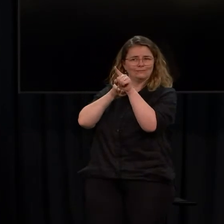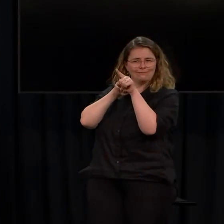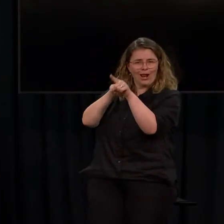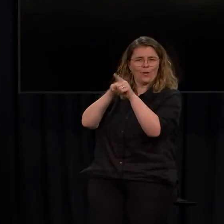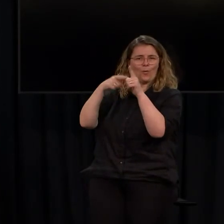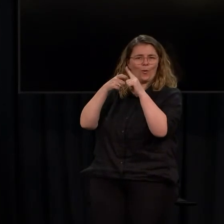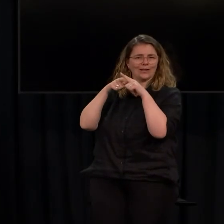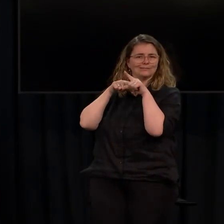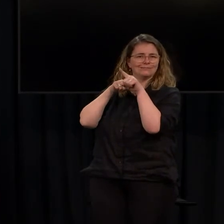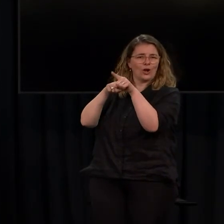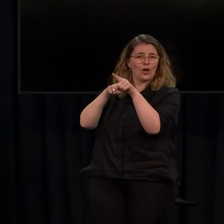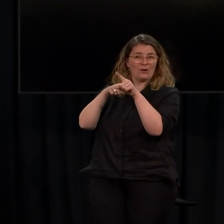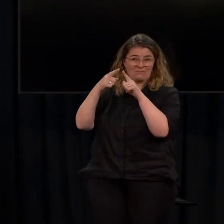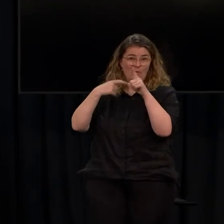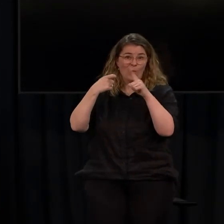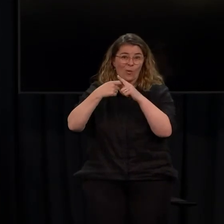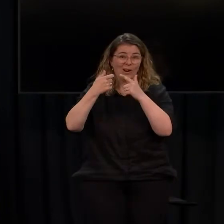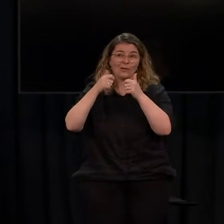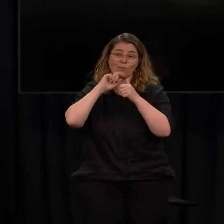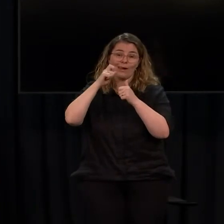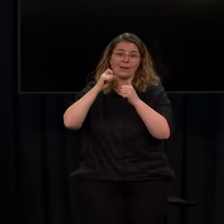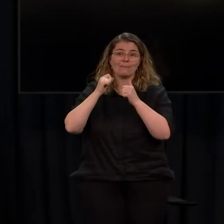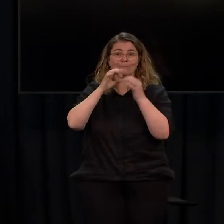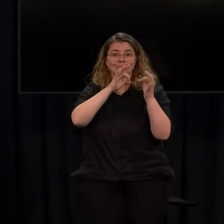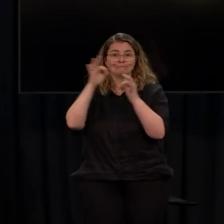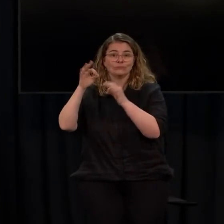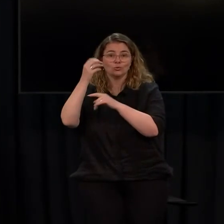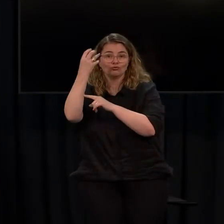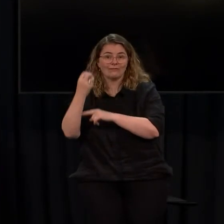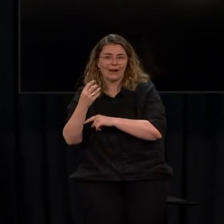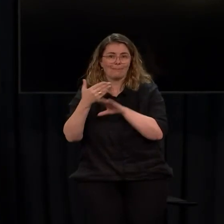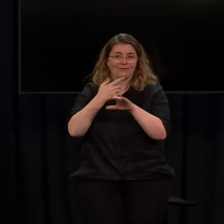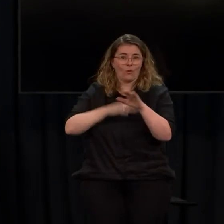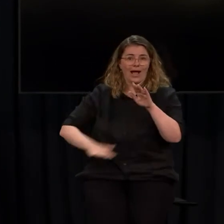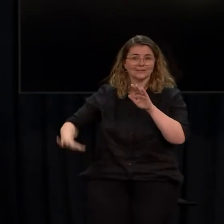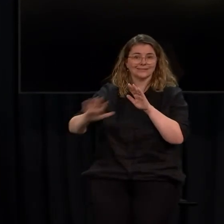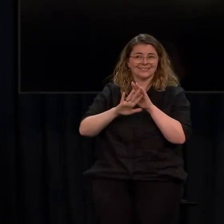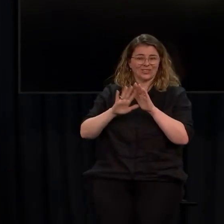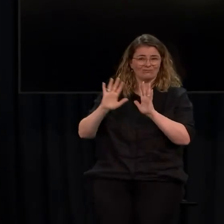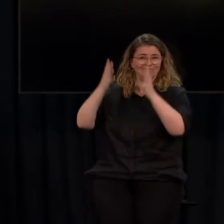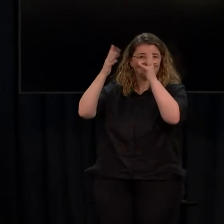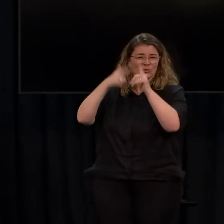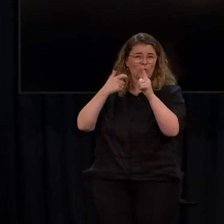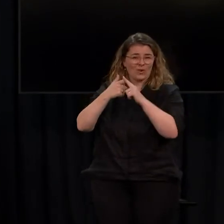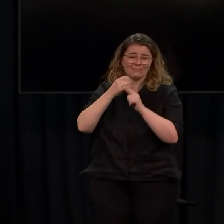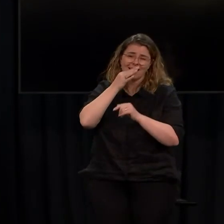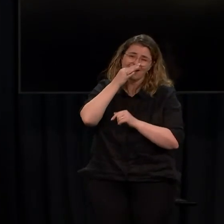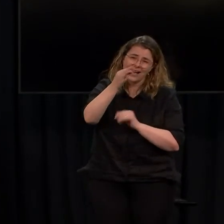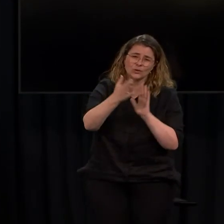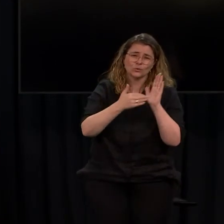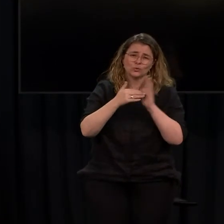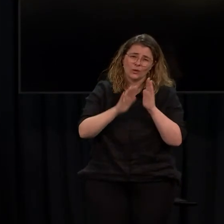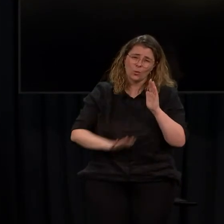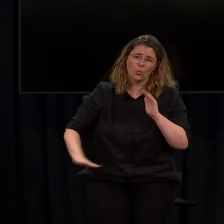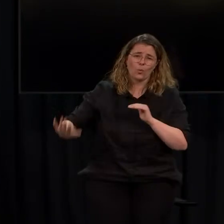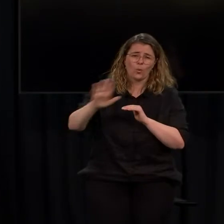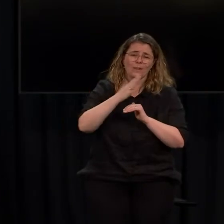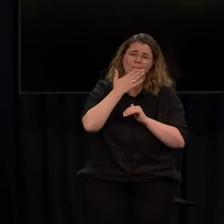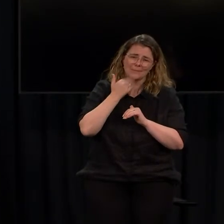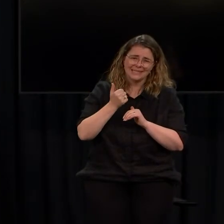they could be in the position of having greater certainty than some other parts of the country. So if I could implore everyone to